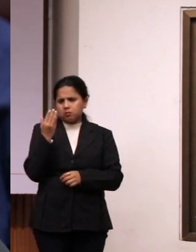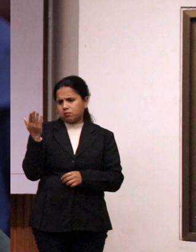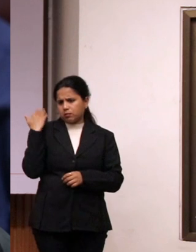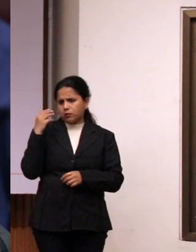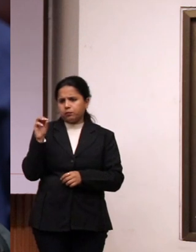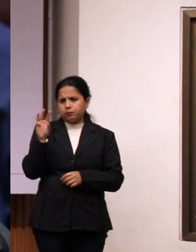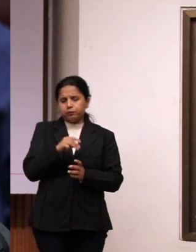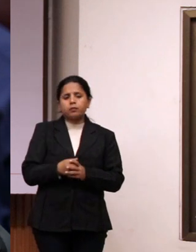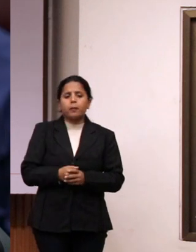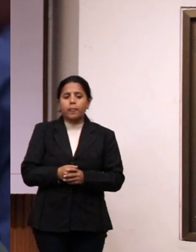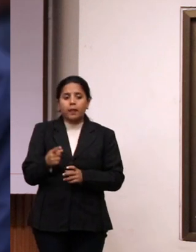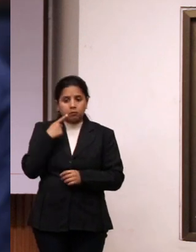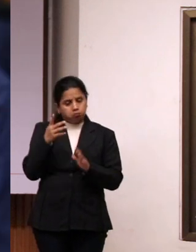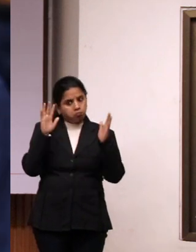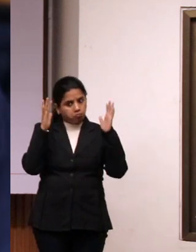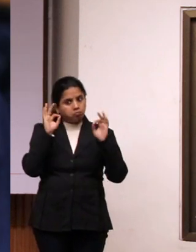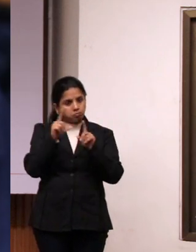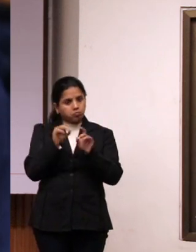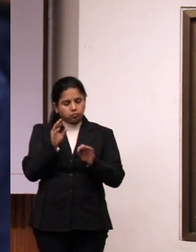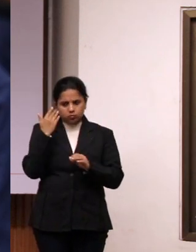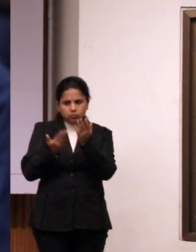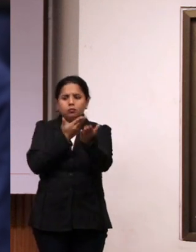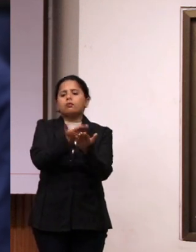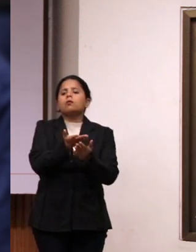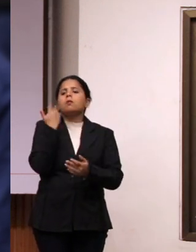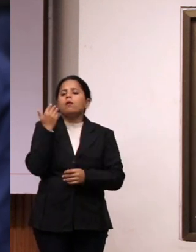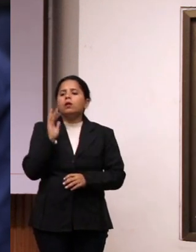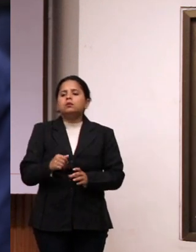three months back, in fact, there were in the very first admission,